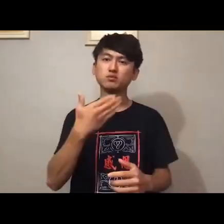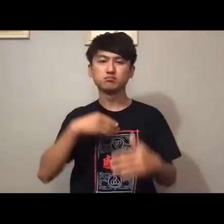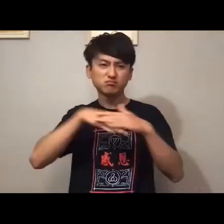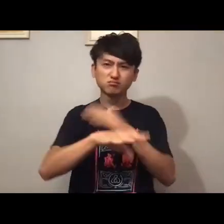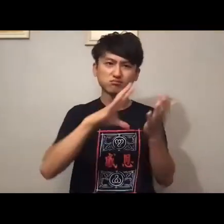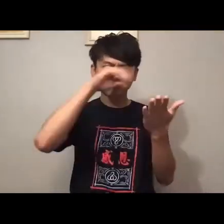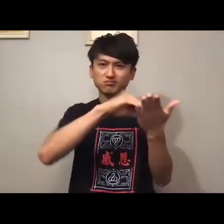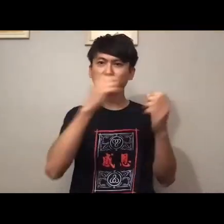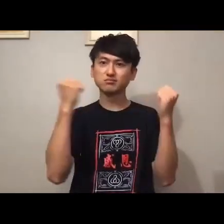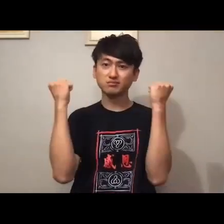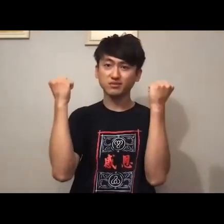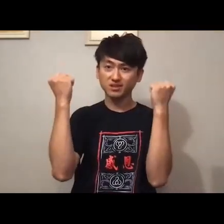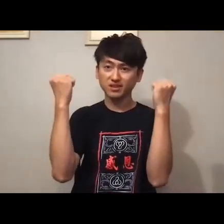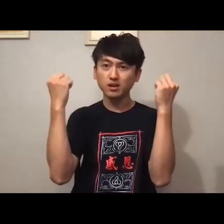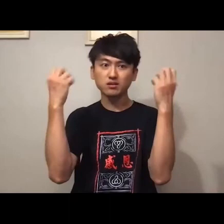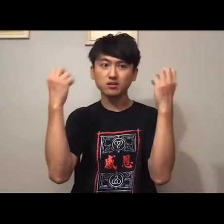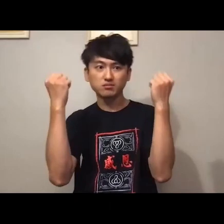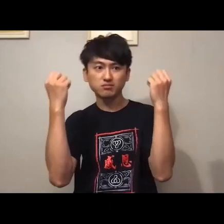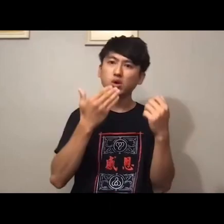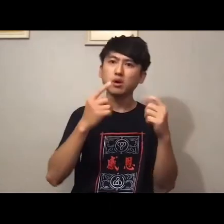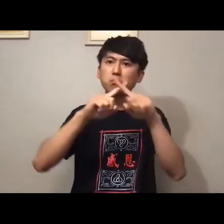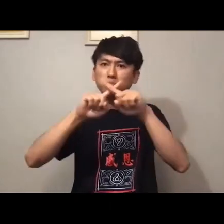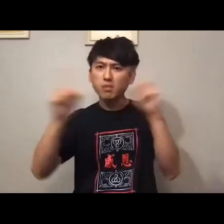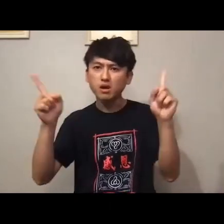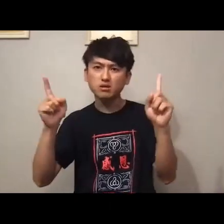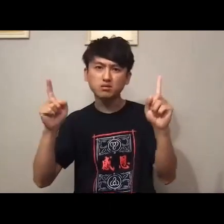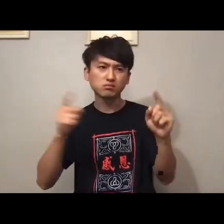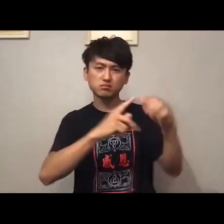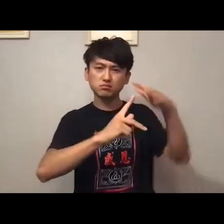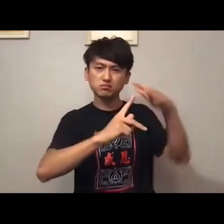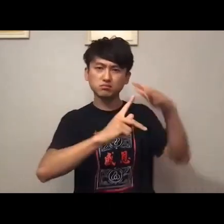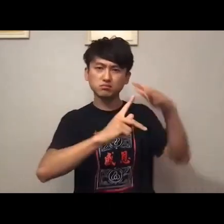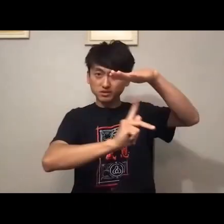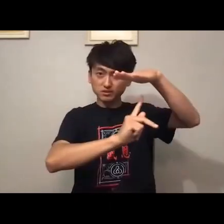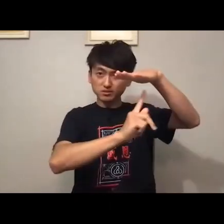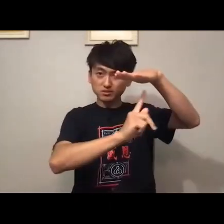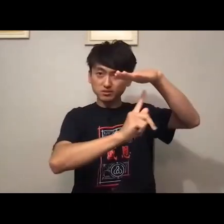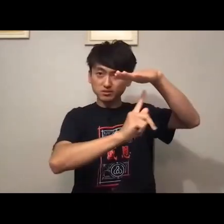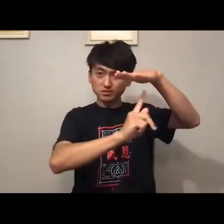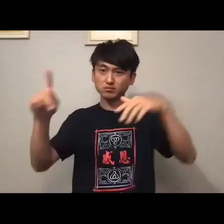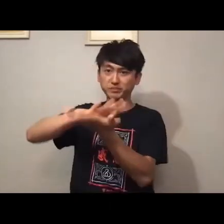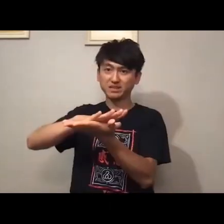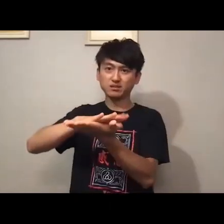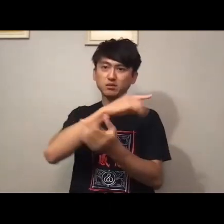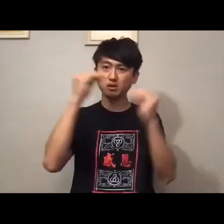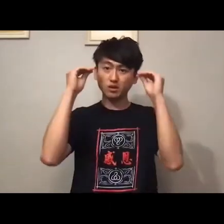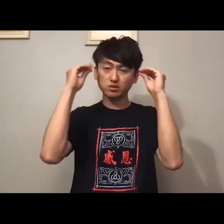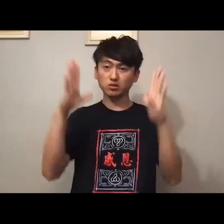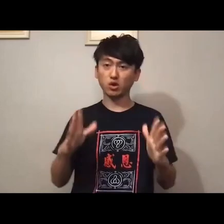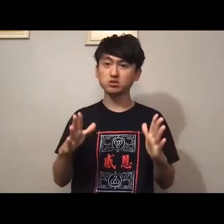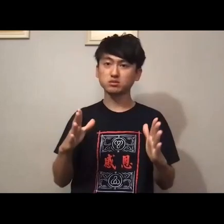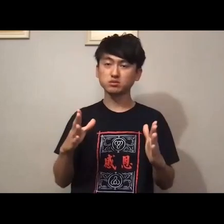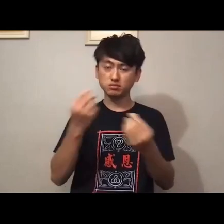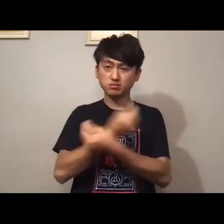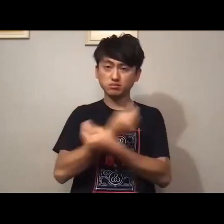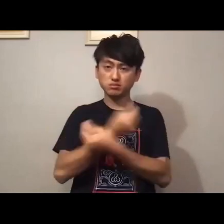for Chinese higher education. And I learned a lot, but from